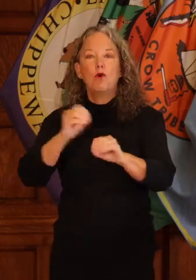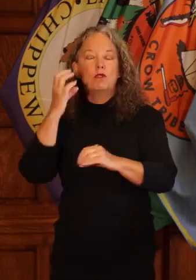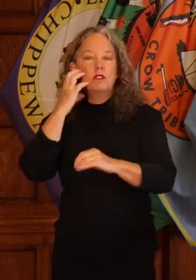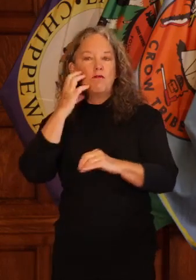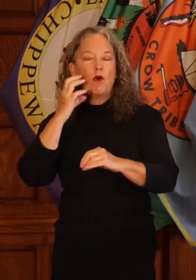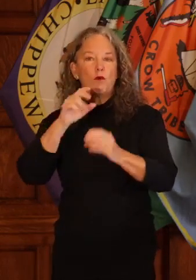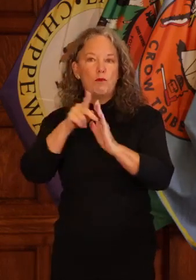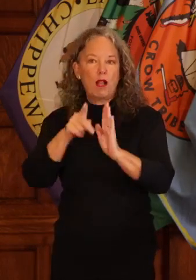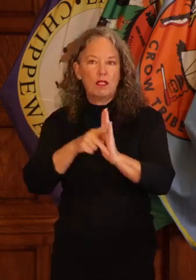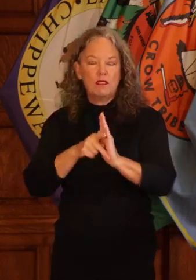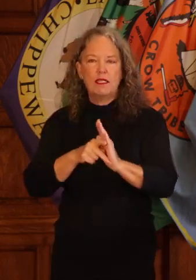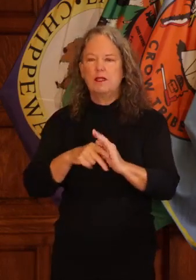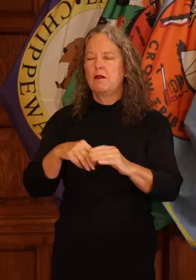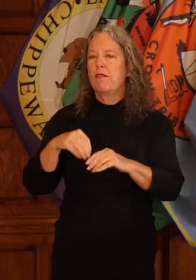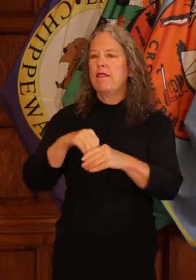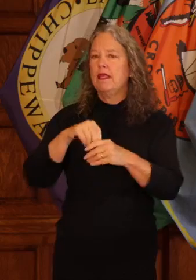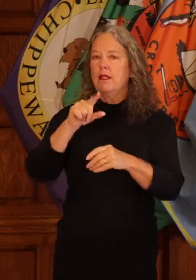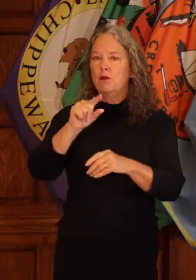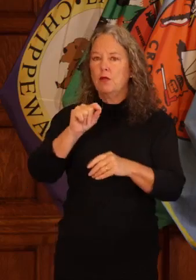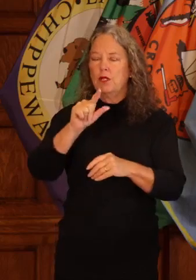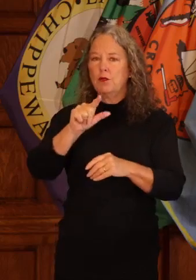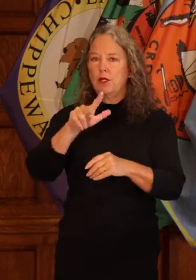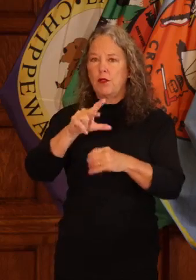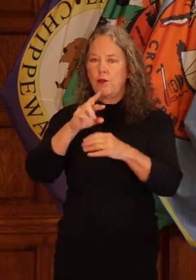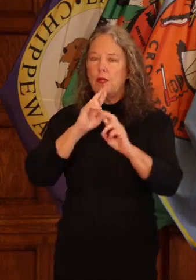to a 2023 report,